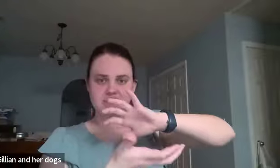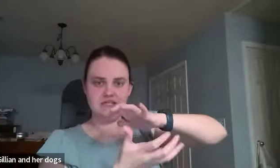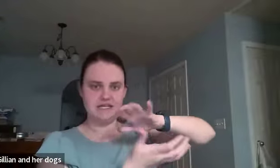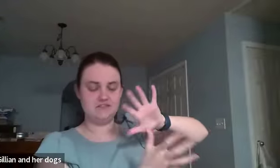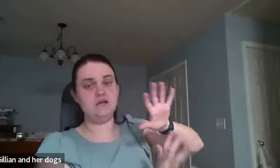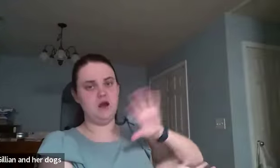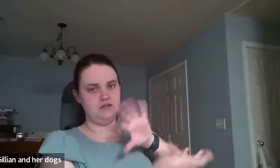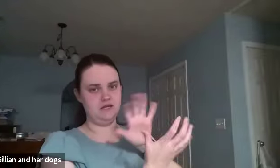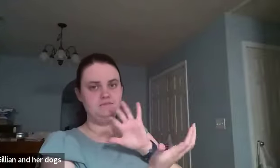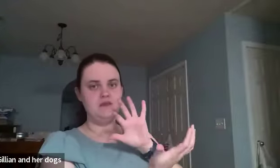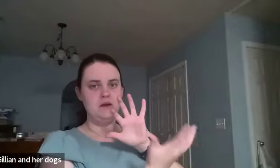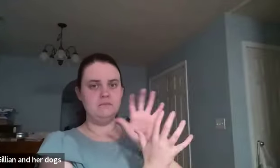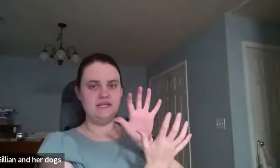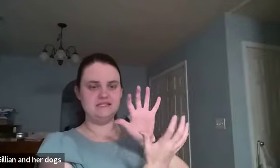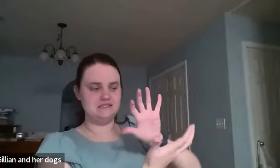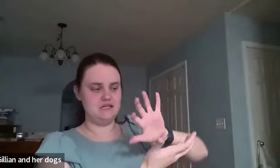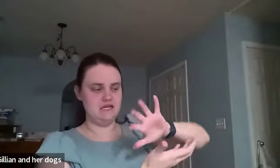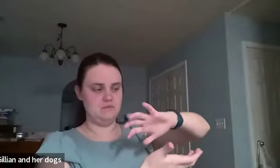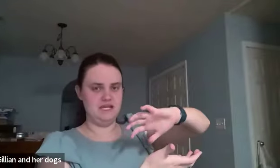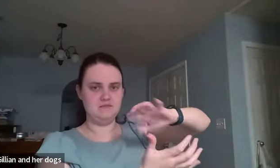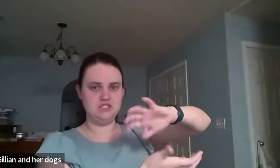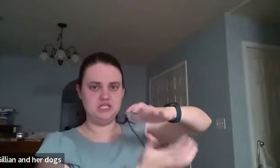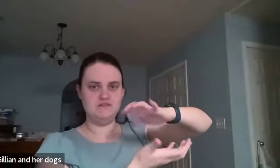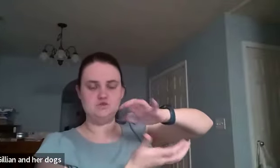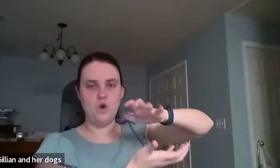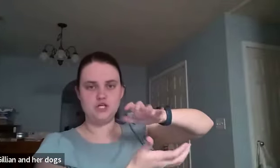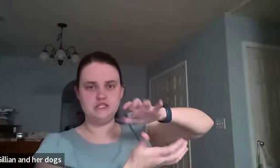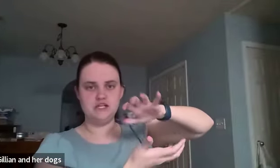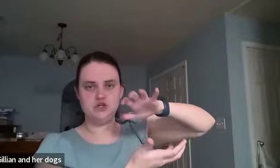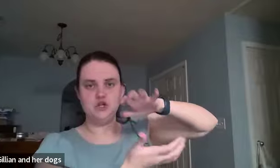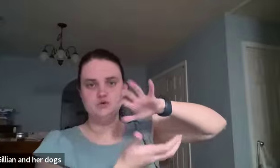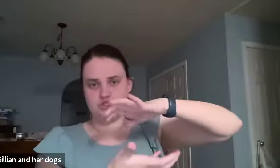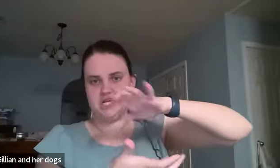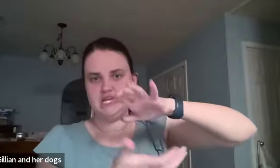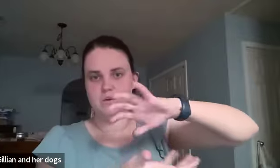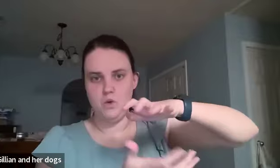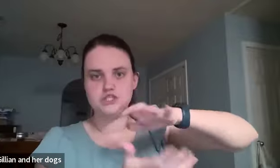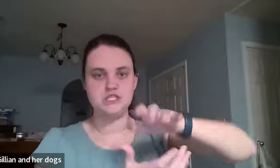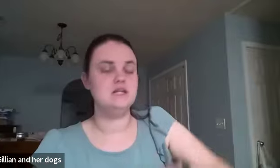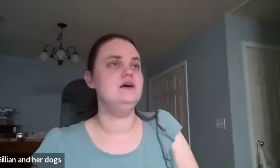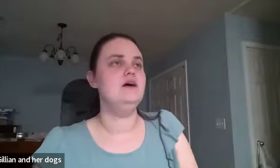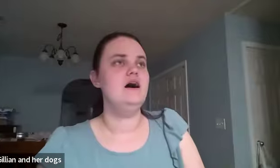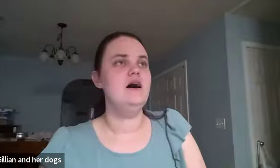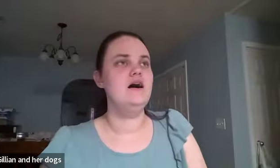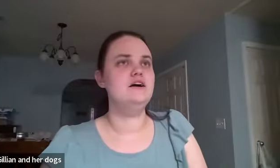washing, like it's very complicated, but it's like you're making the machine of it's washing, like your clothes are shaking and washing.